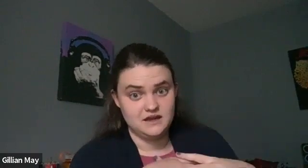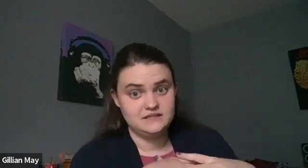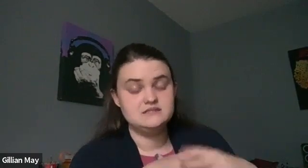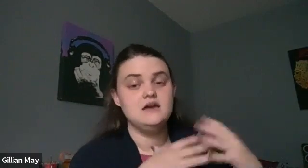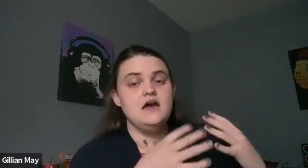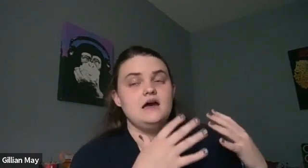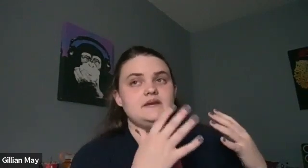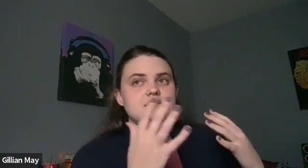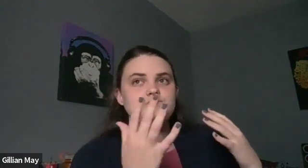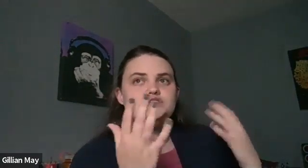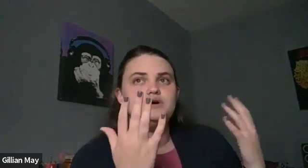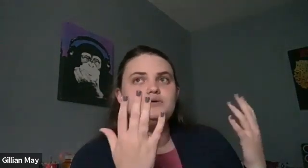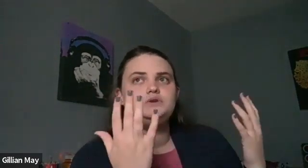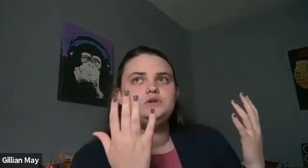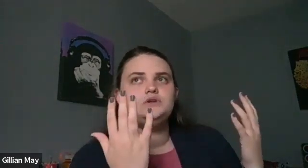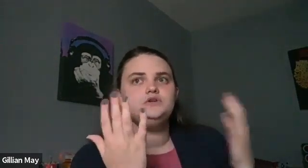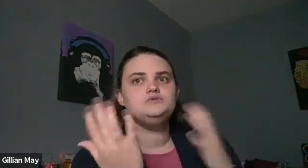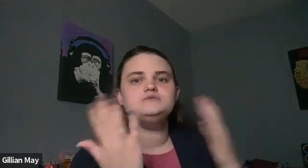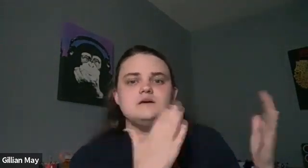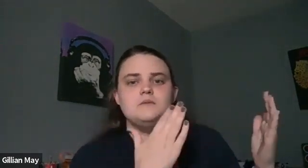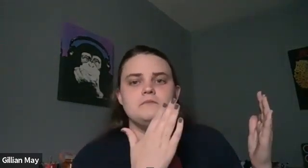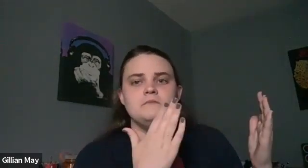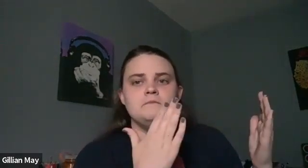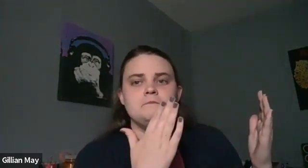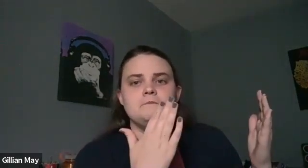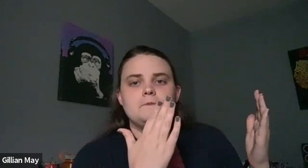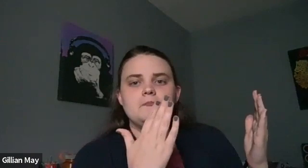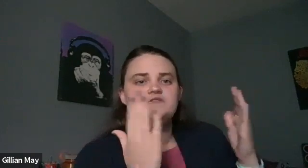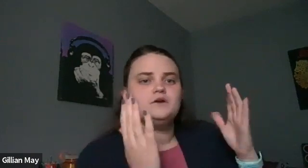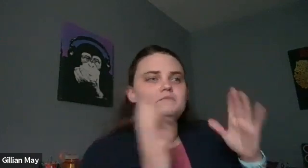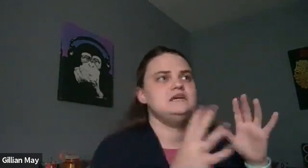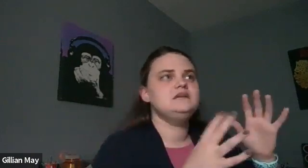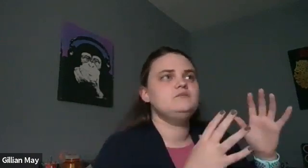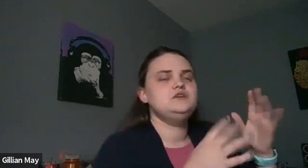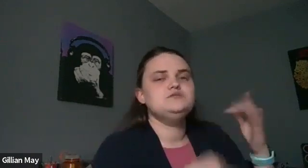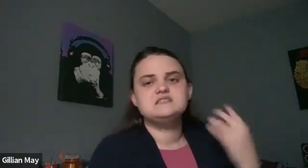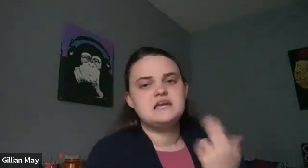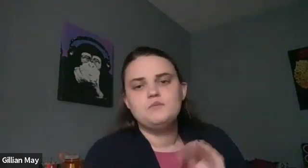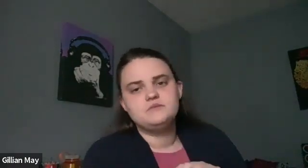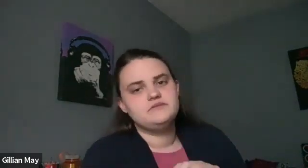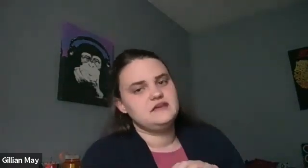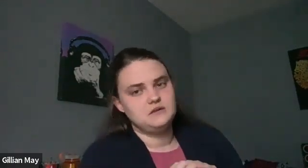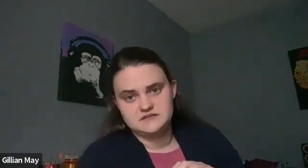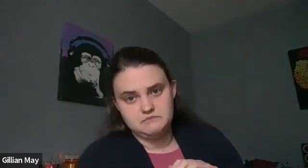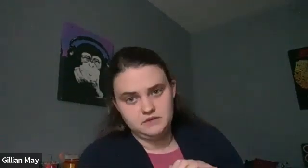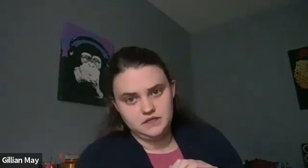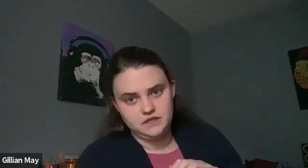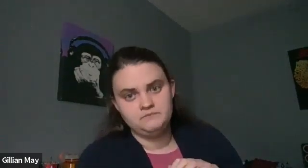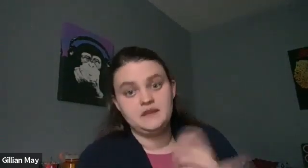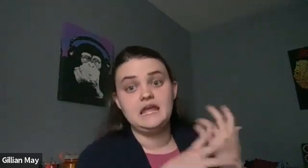signs because we don't use them like their meaning. We use the same word, but they don't have the same meaning. And